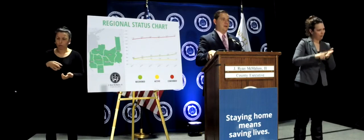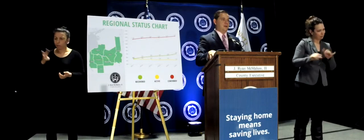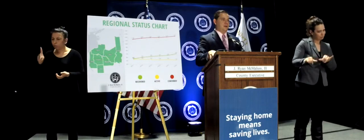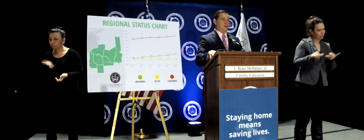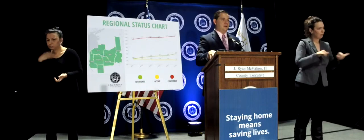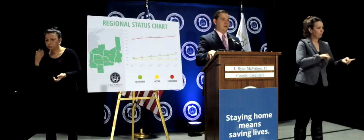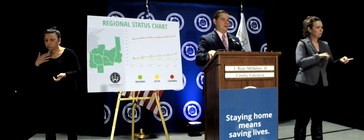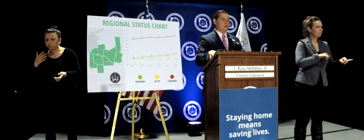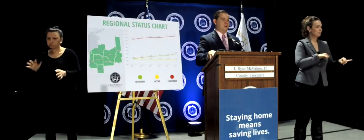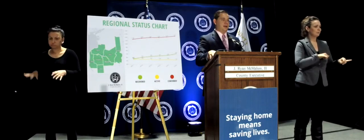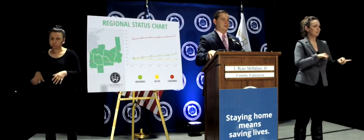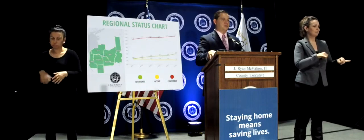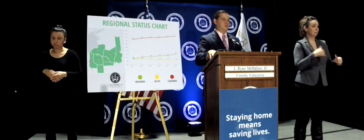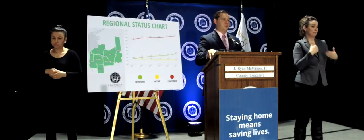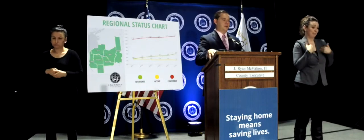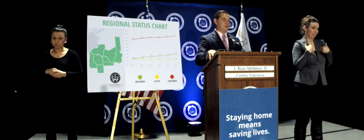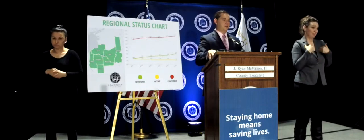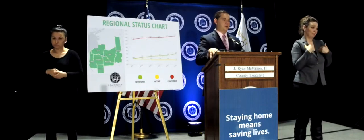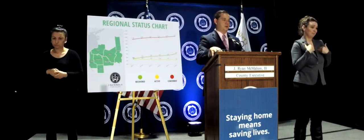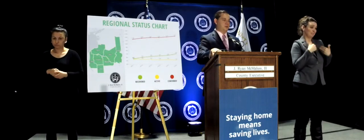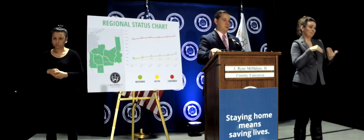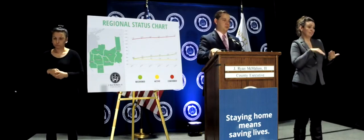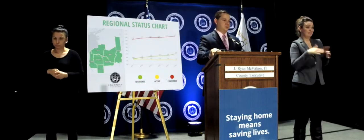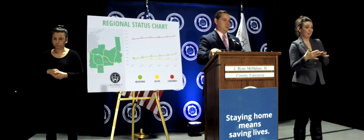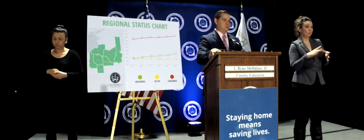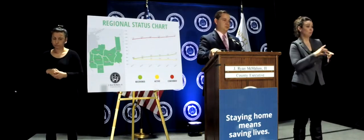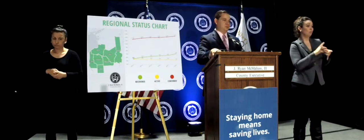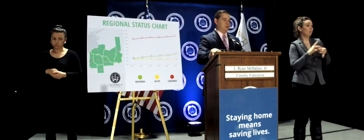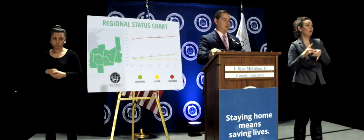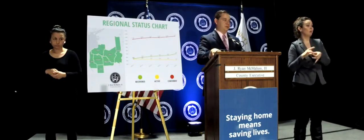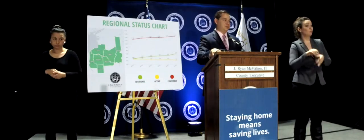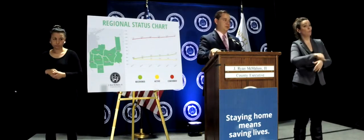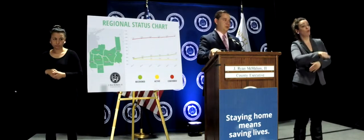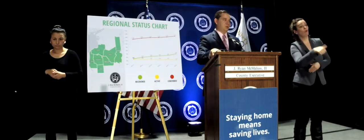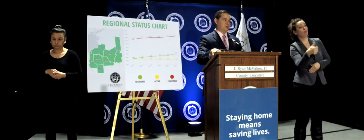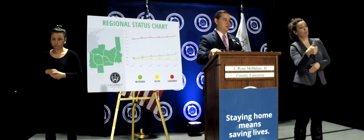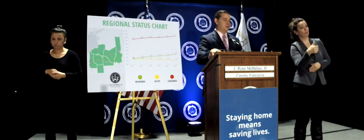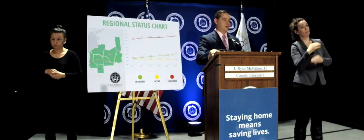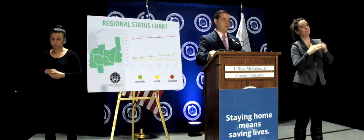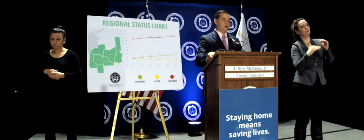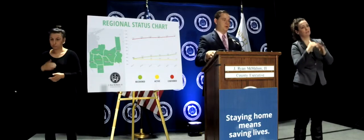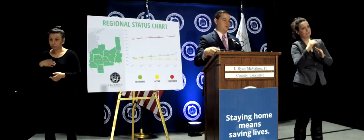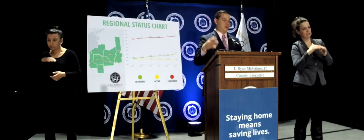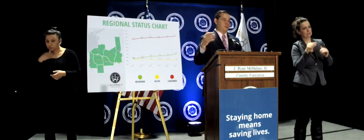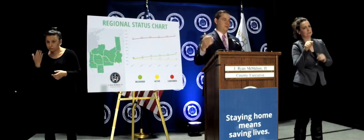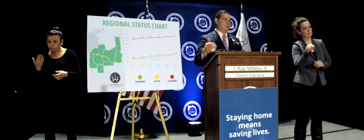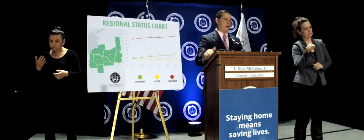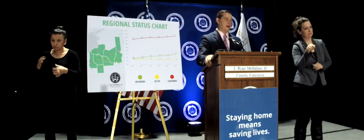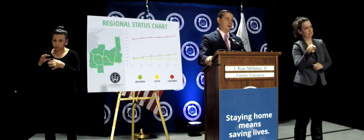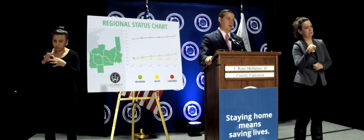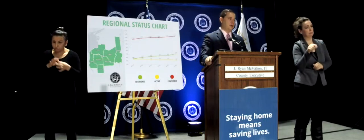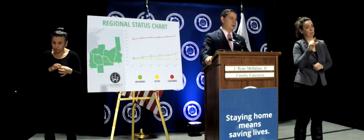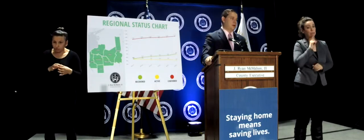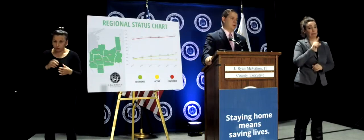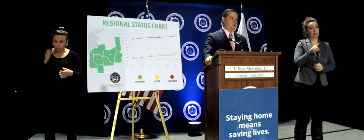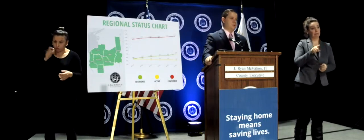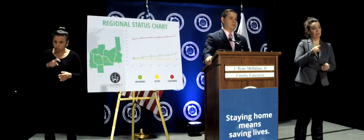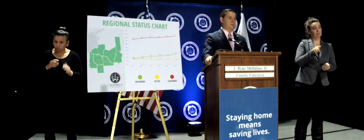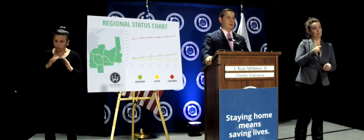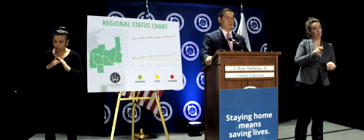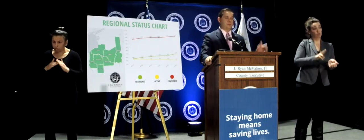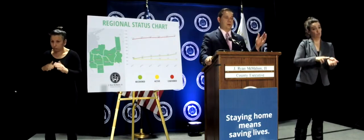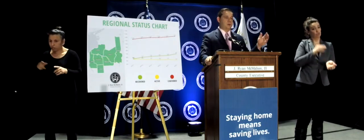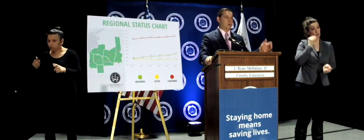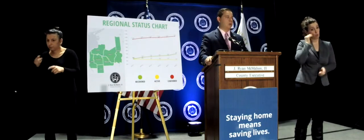had deaths affiliated with other buildings that weren't nursing homes. I know we've had people die